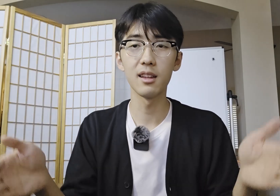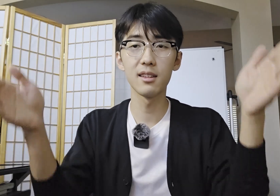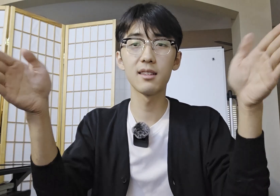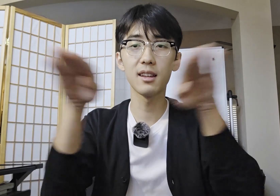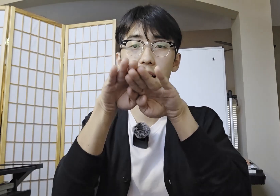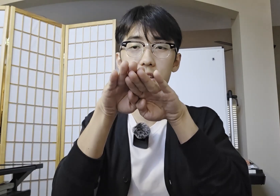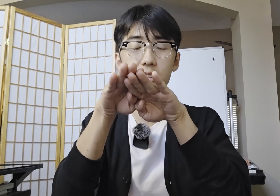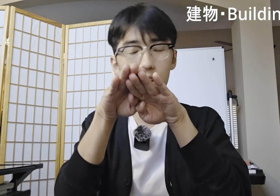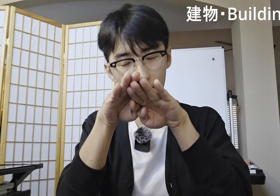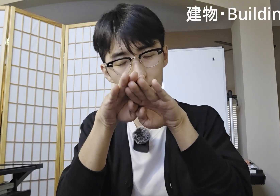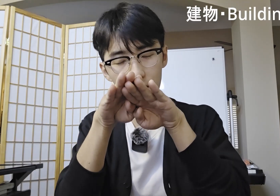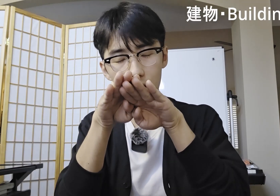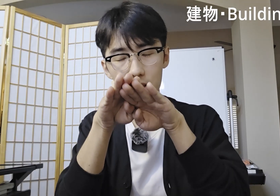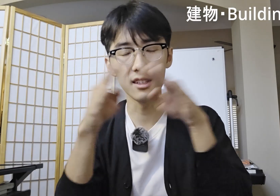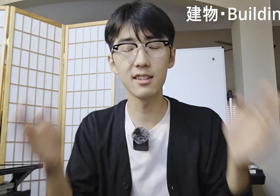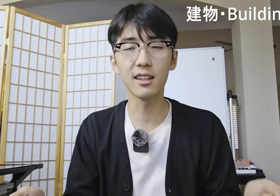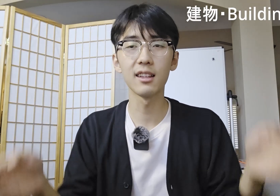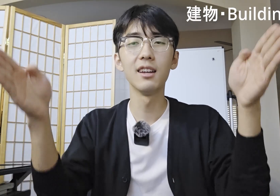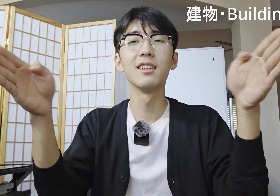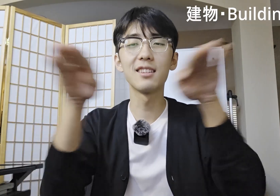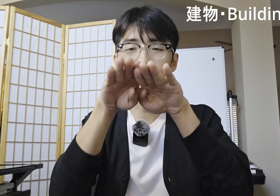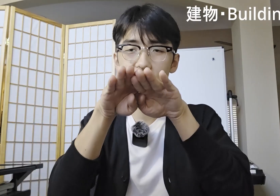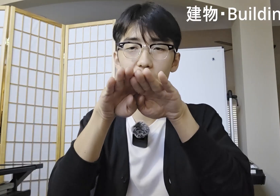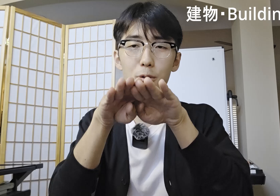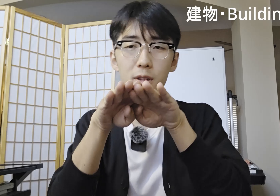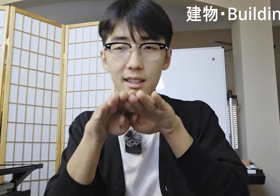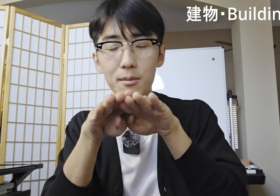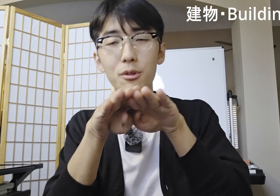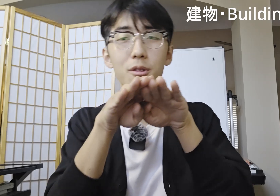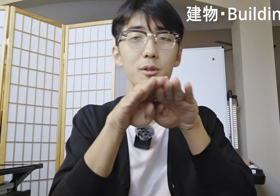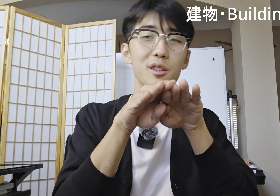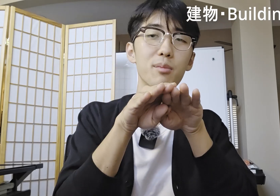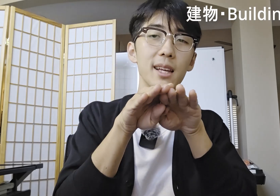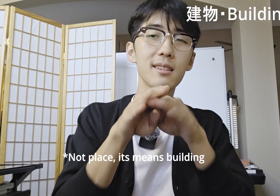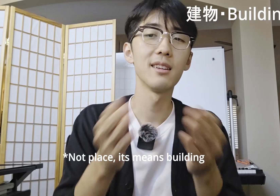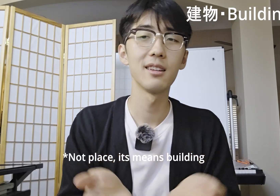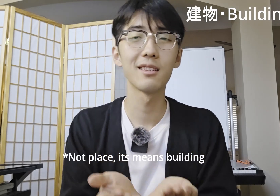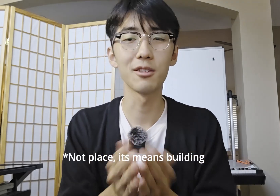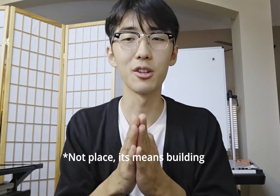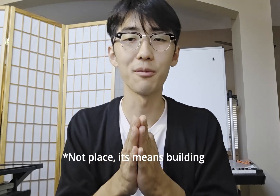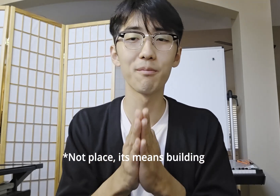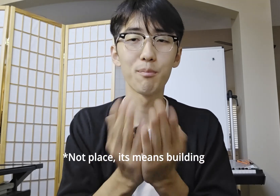This is the kanji. I keep saying kanji. This is a sign for tatemono, which is place. So you know,